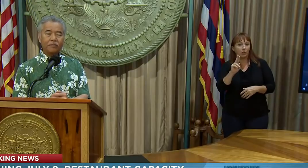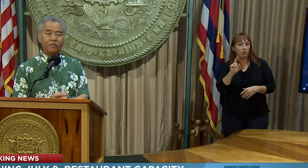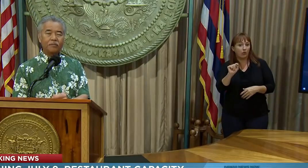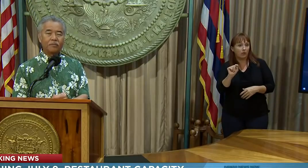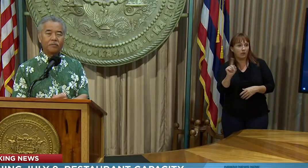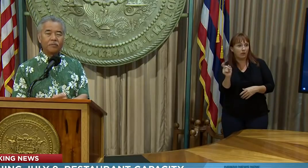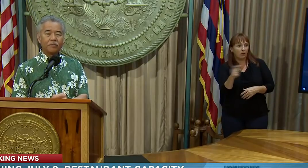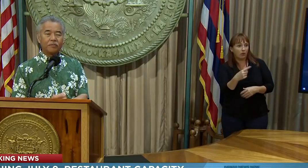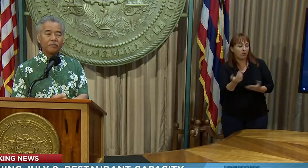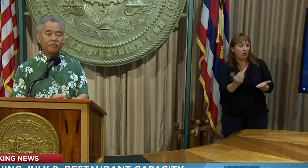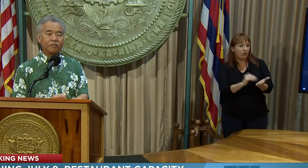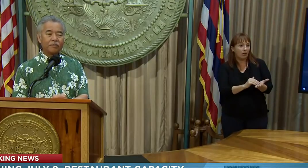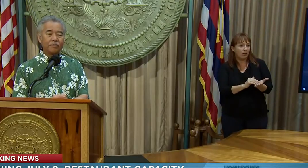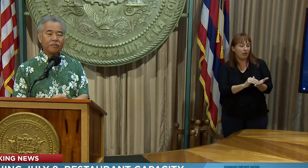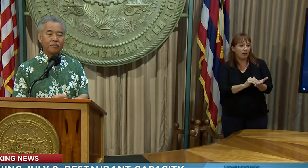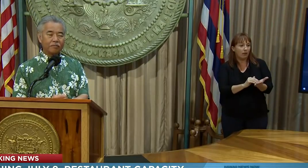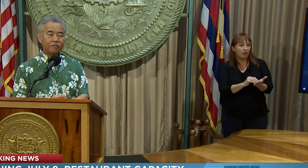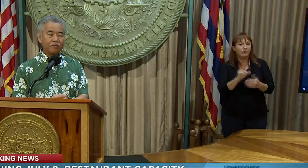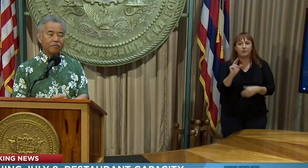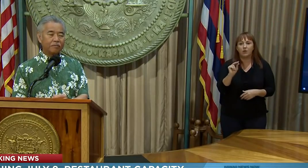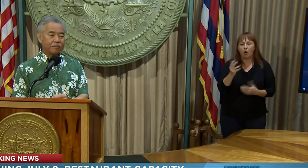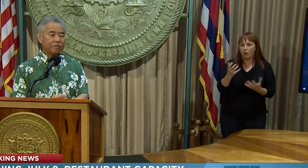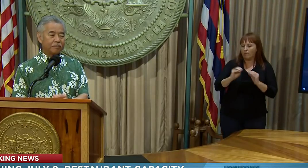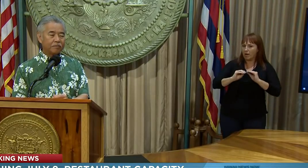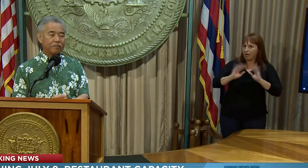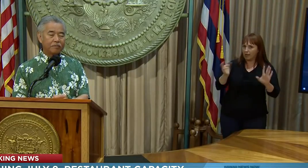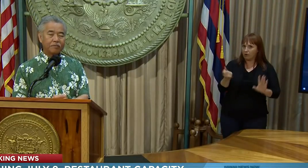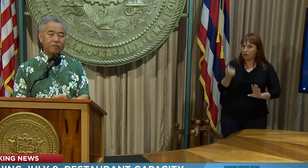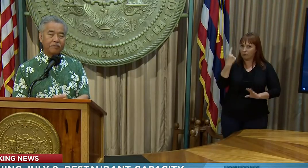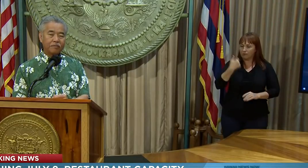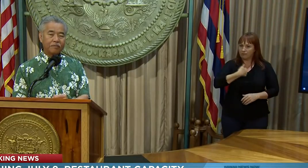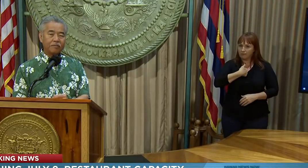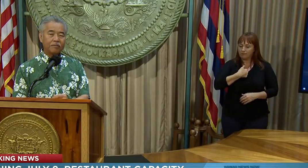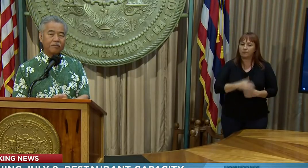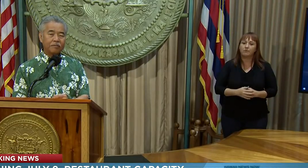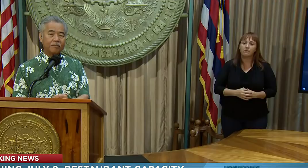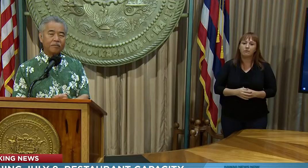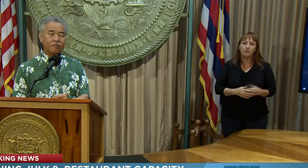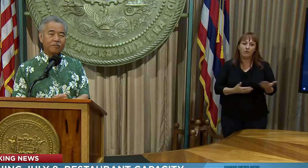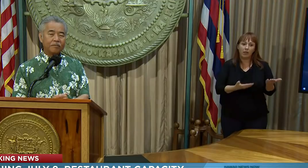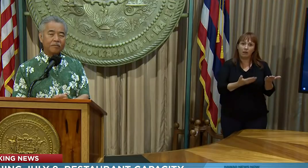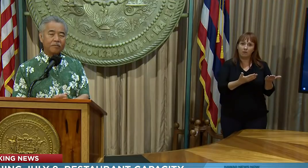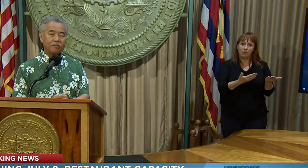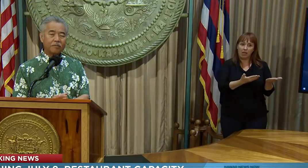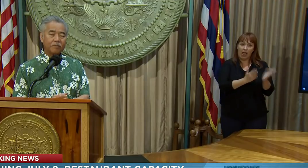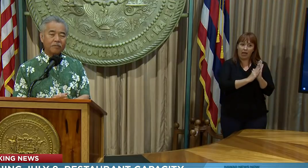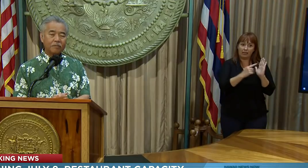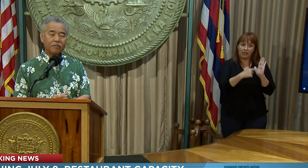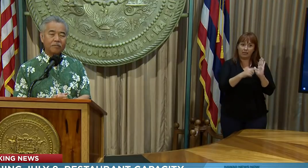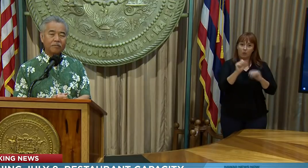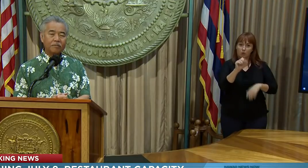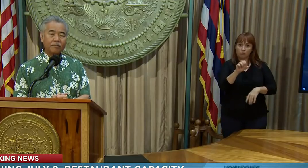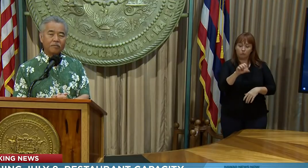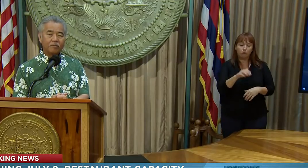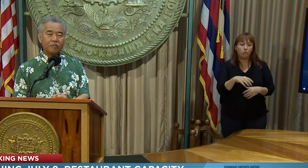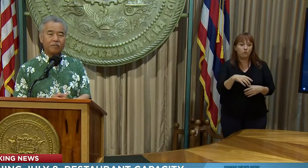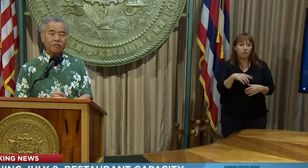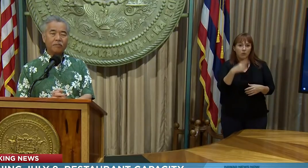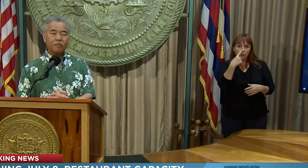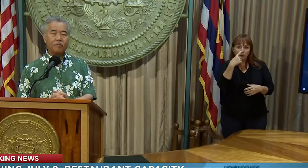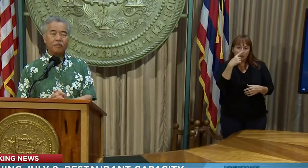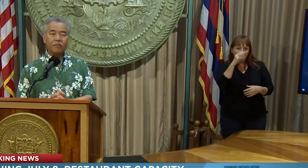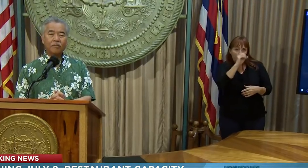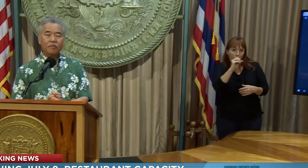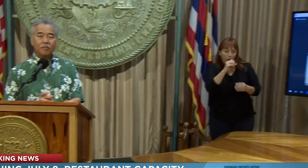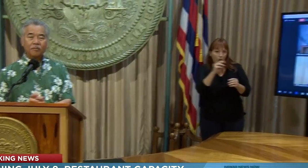No, I just wanted to make sure I'm clear on this. The mayor asked for an example. Mayor Blangiardi, I just wanted to make